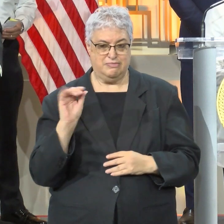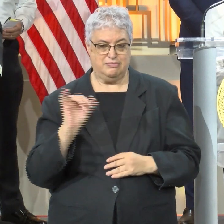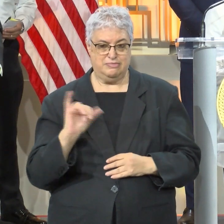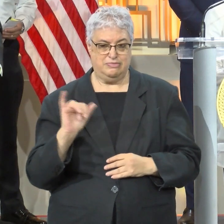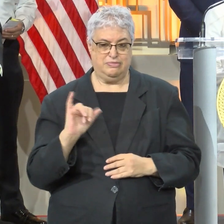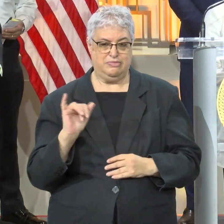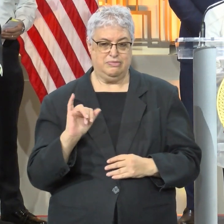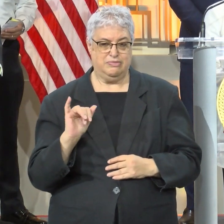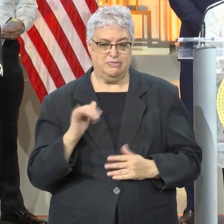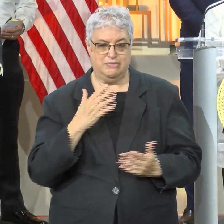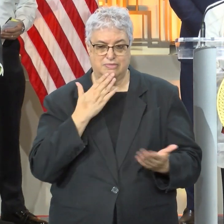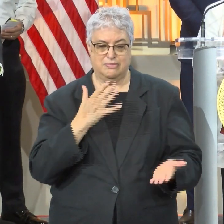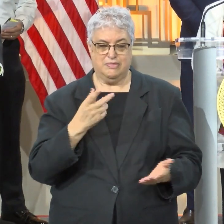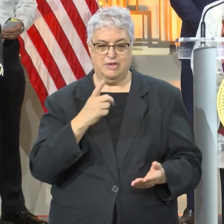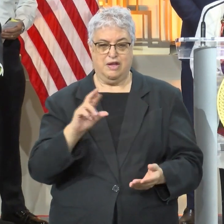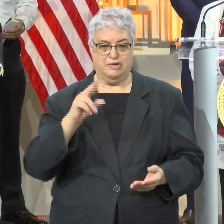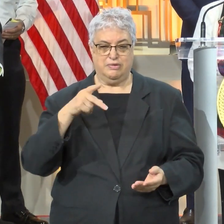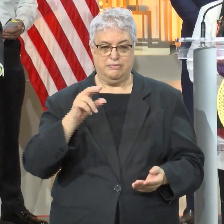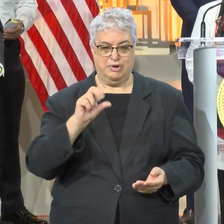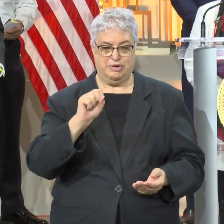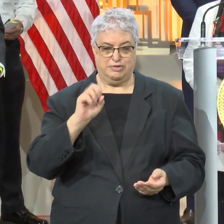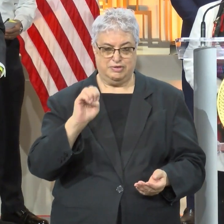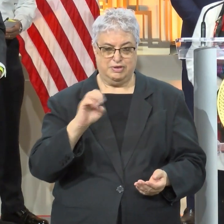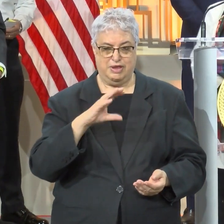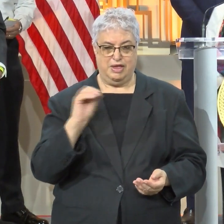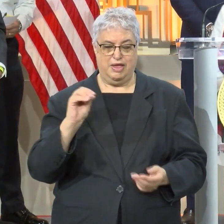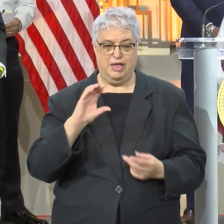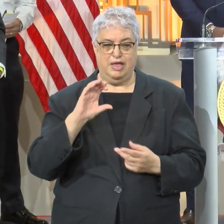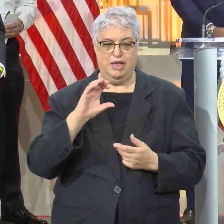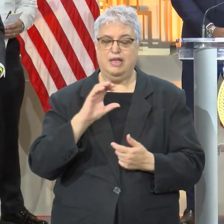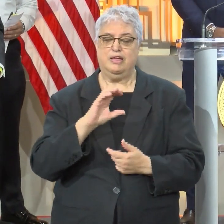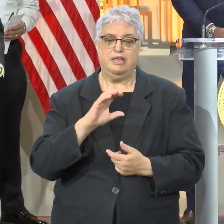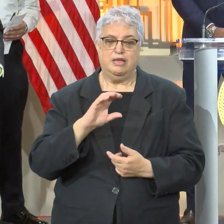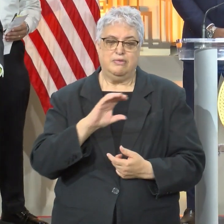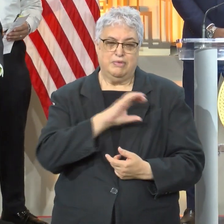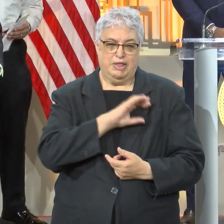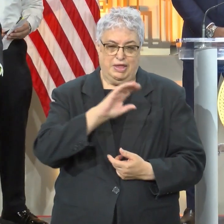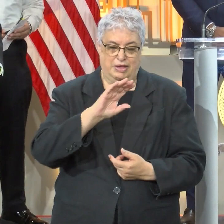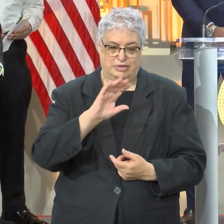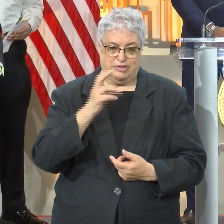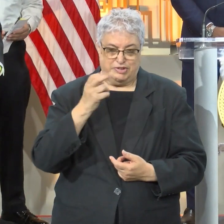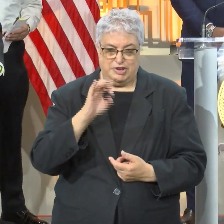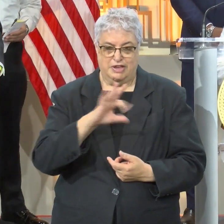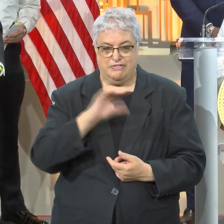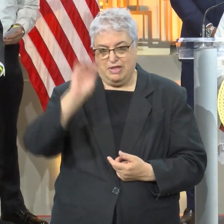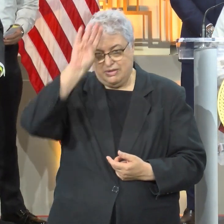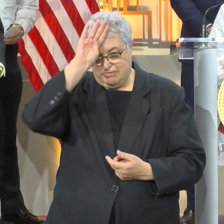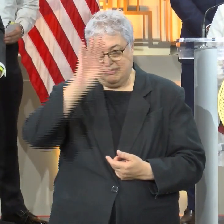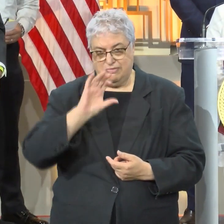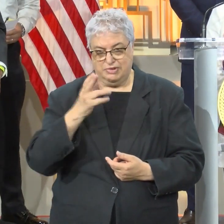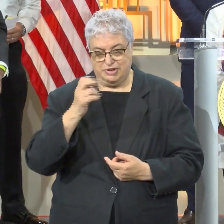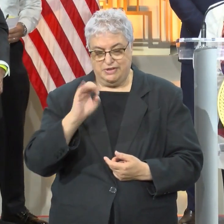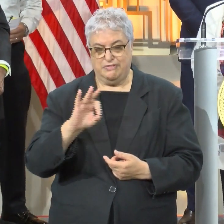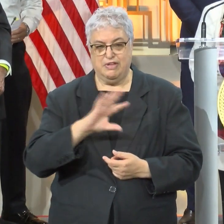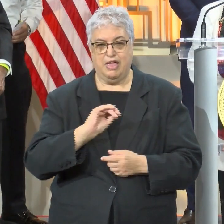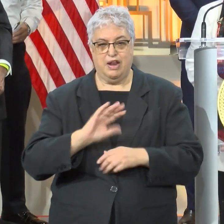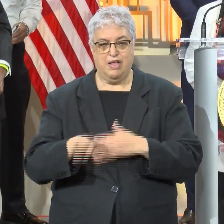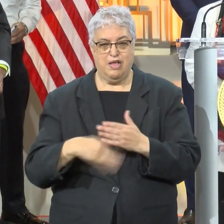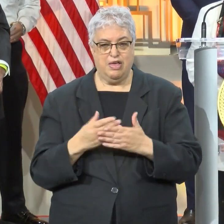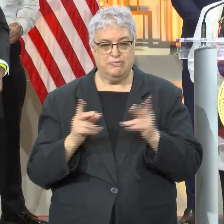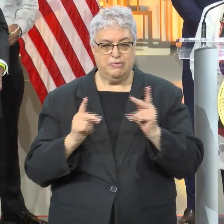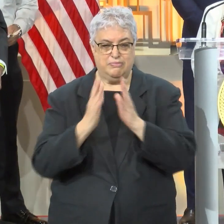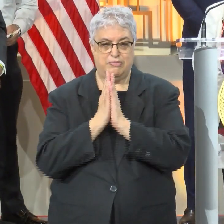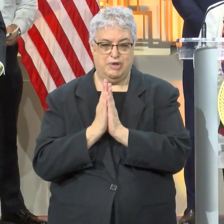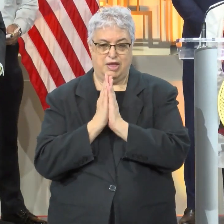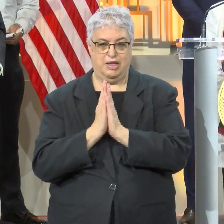as usual, to thank Dr. Persse, Chief Acevedo, and Chief Pena. My heart goes out, my prayers go out to all of the